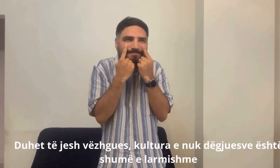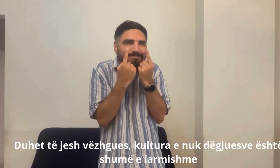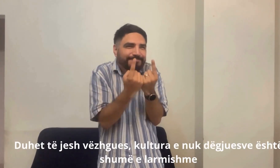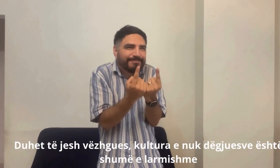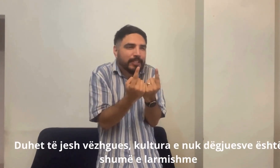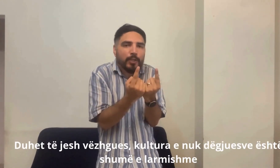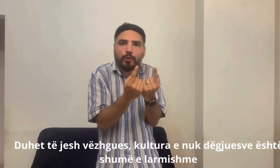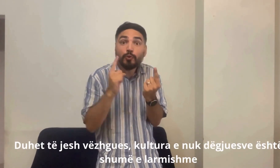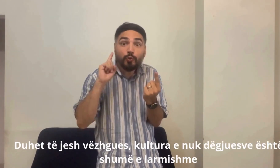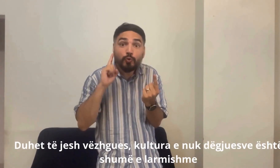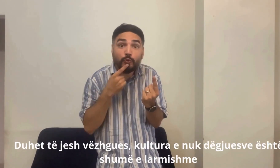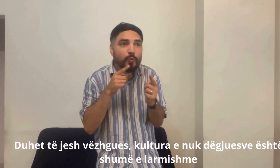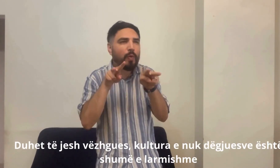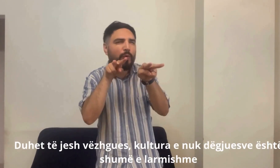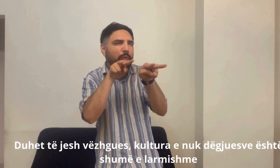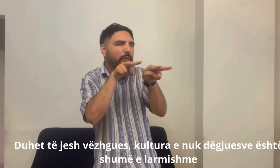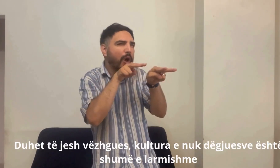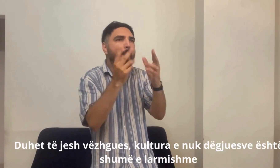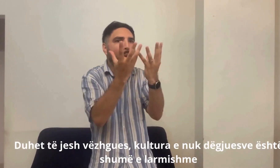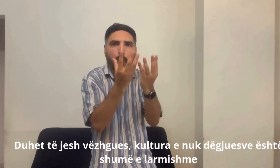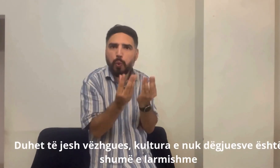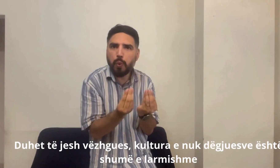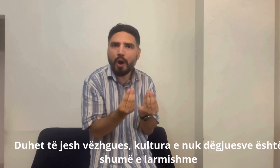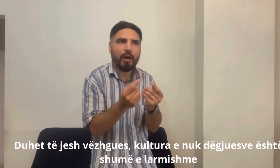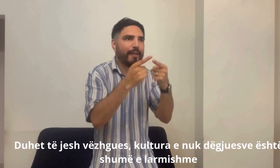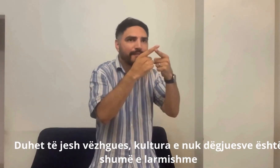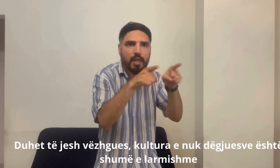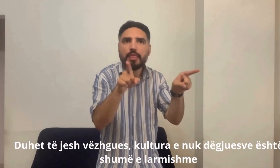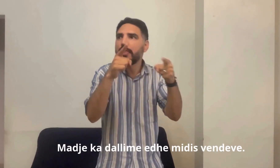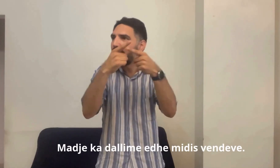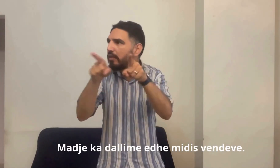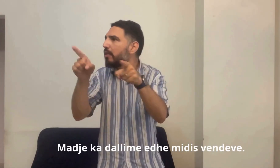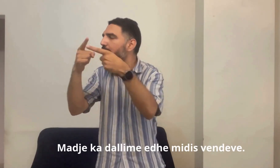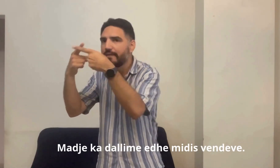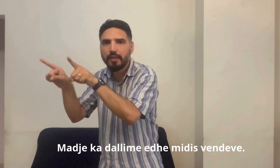because deaf culture varies depending on the country.